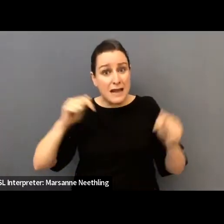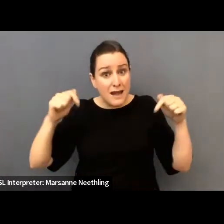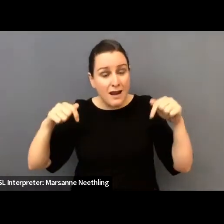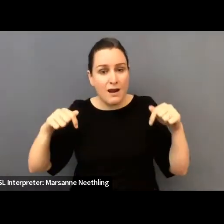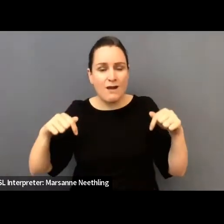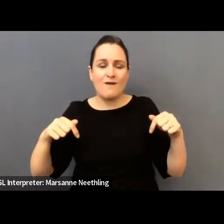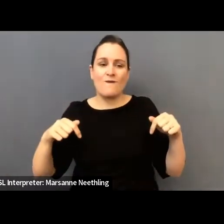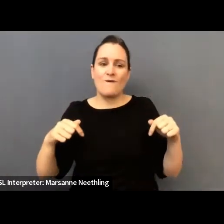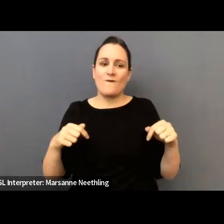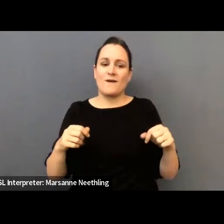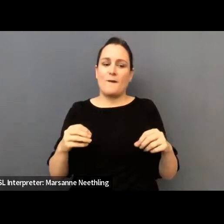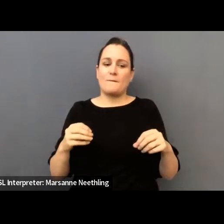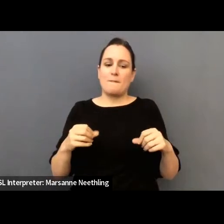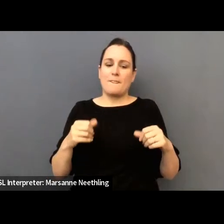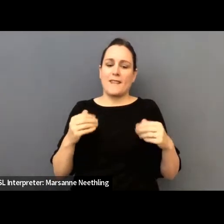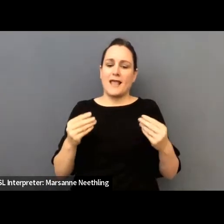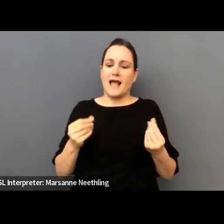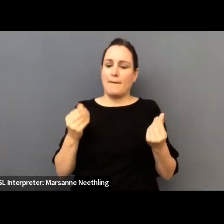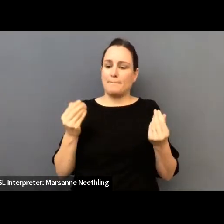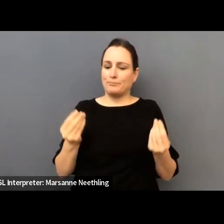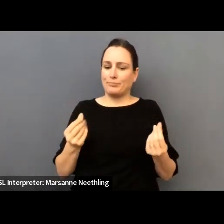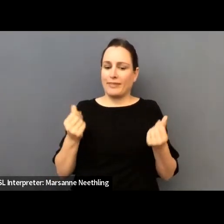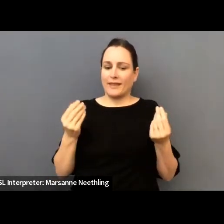maybe a